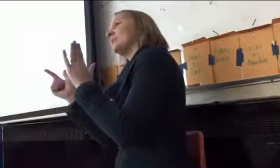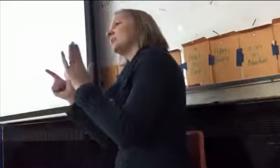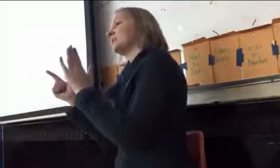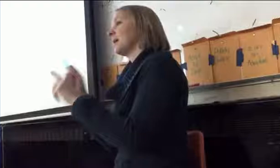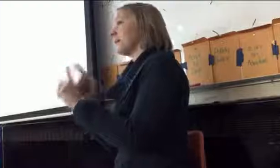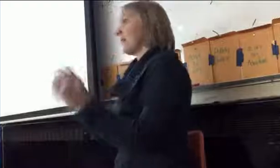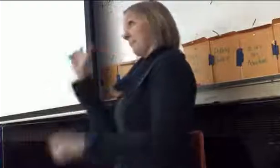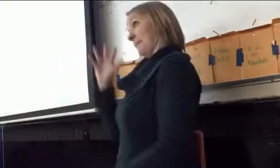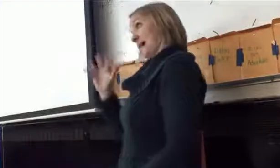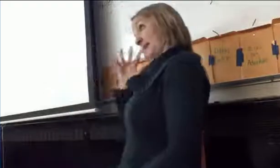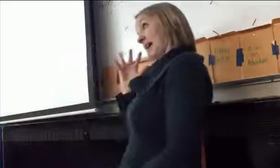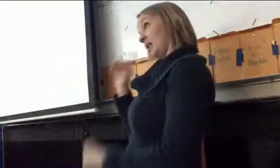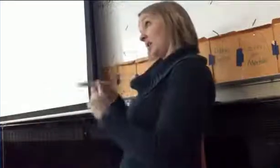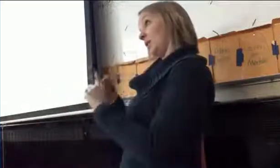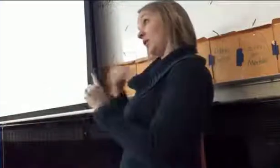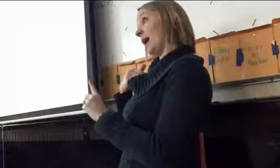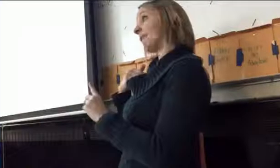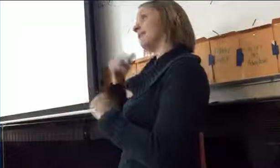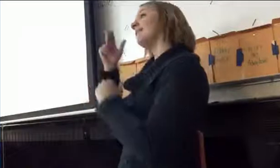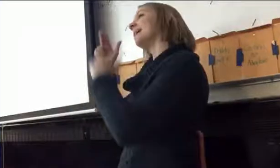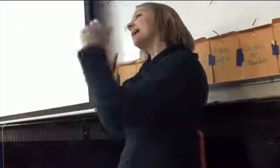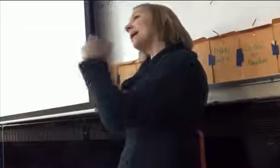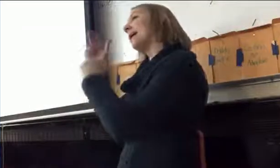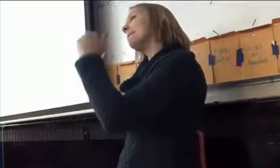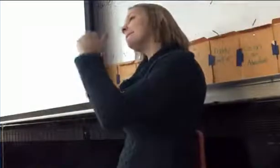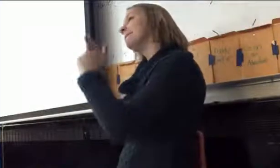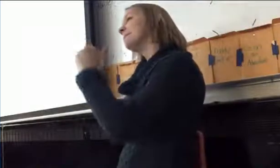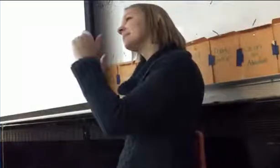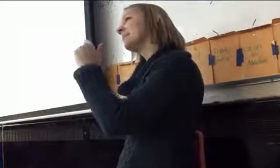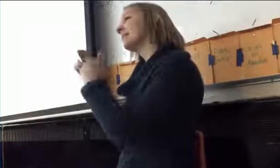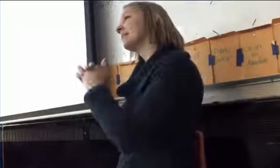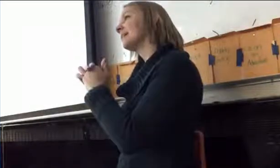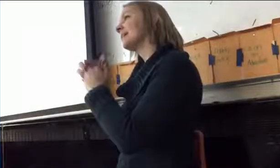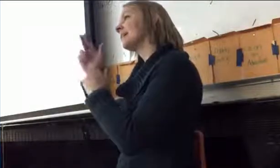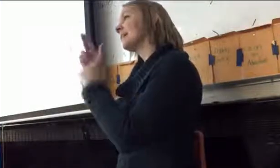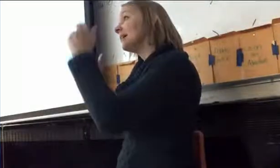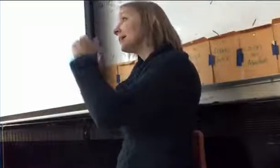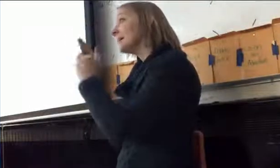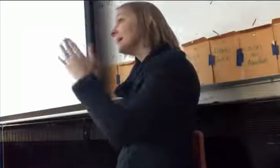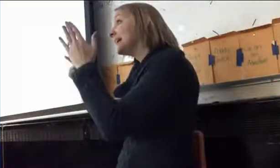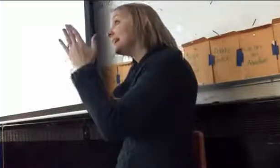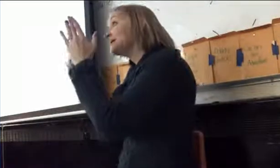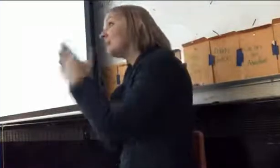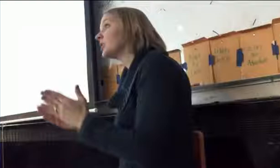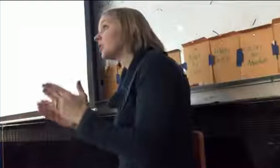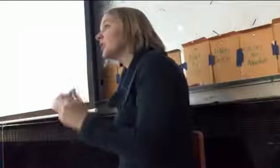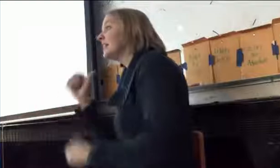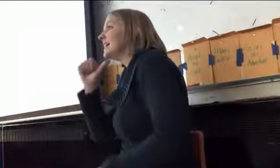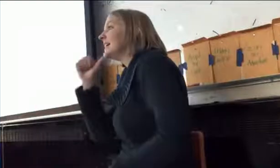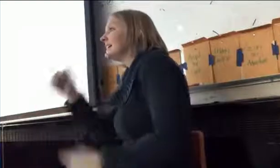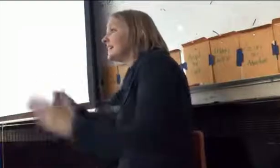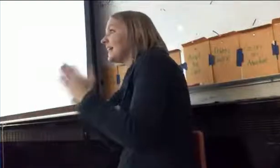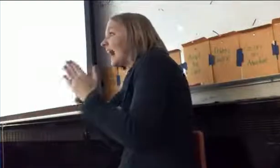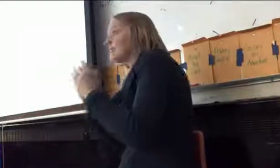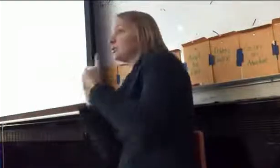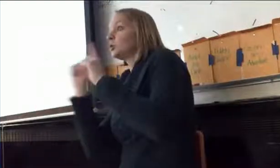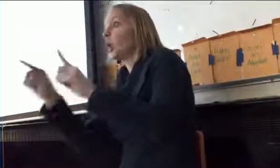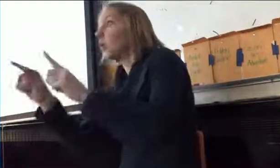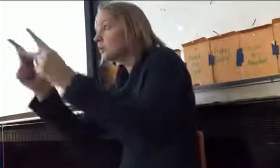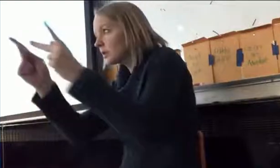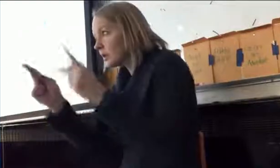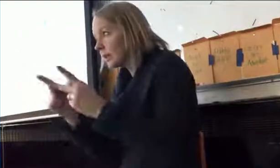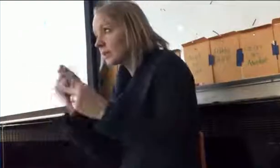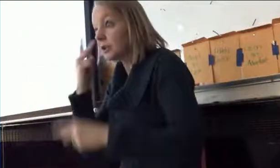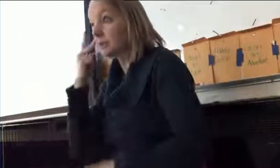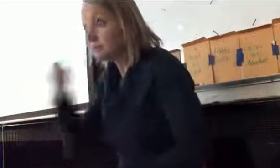back then, when you had a building inspector, the building inspector never actually had to go to the location to say it was safe. All he had